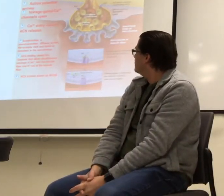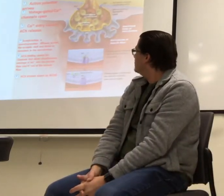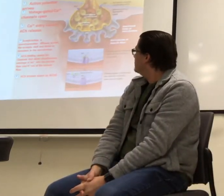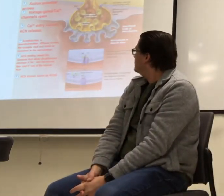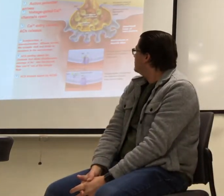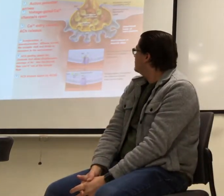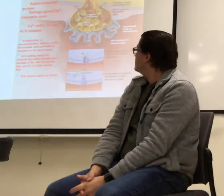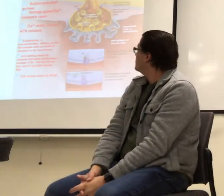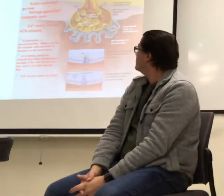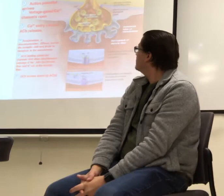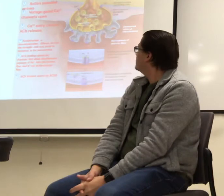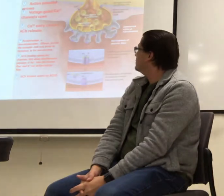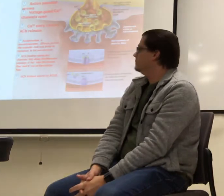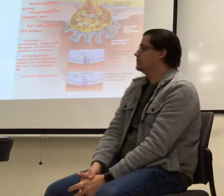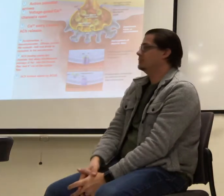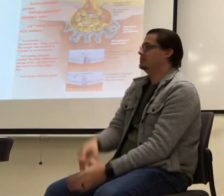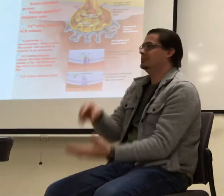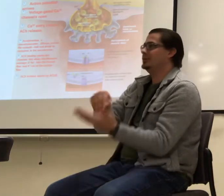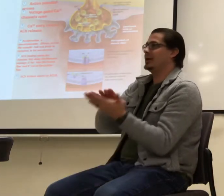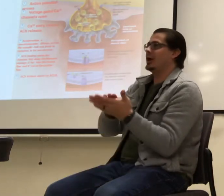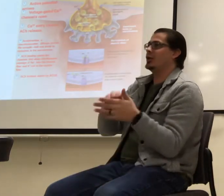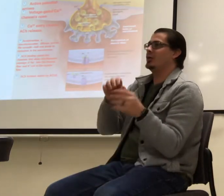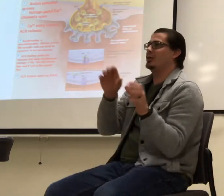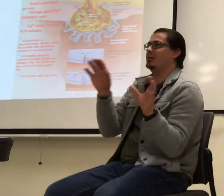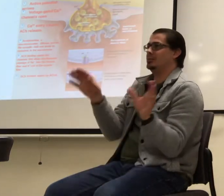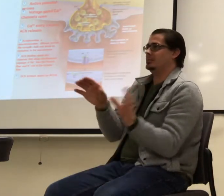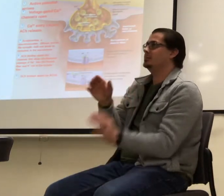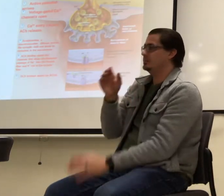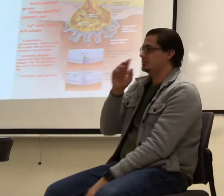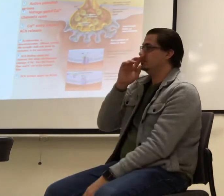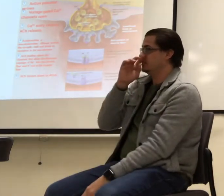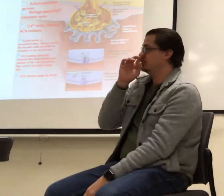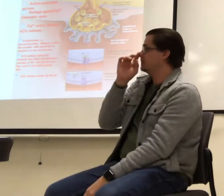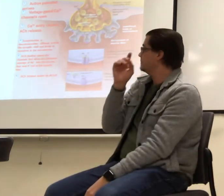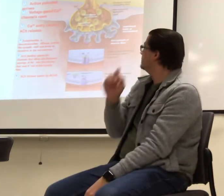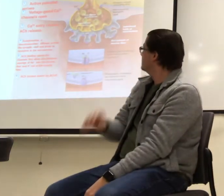So I'll just put action potential arrives, you increase